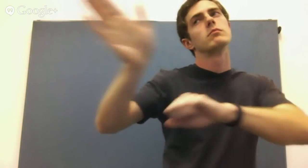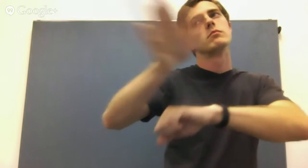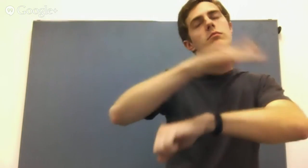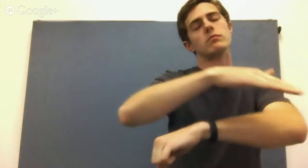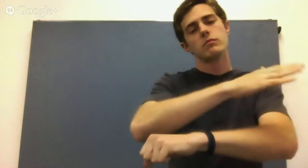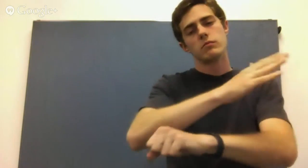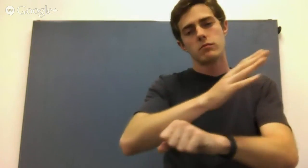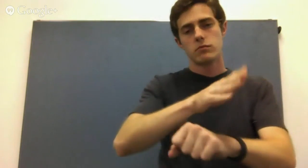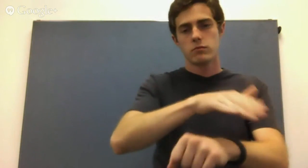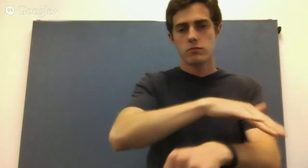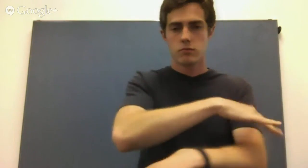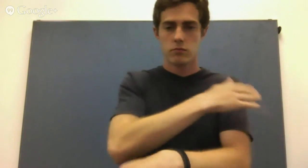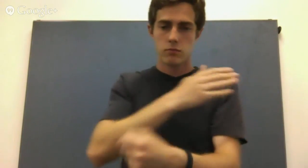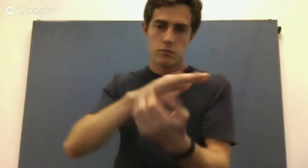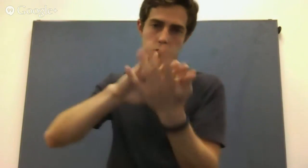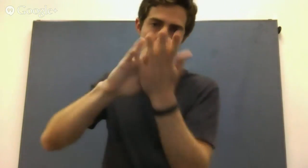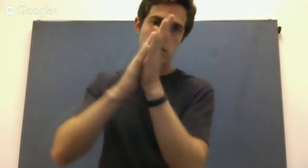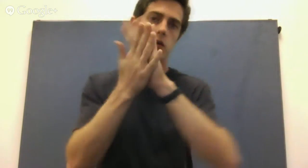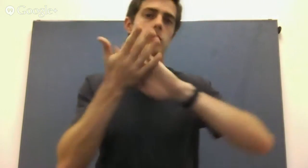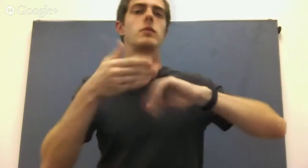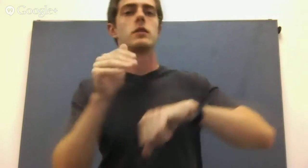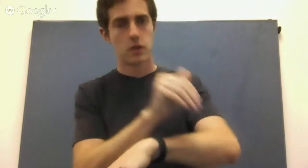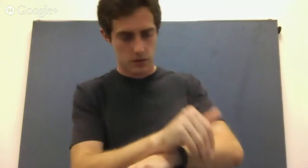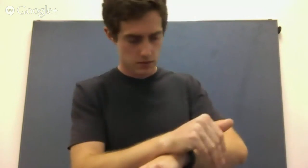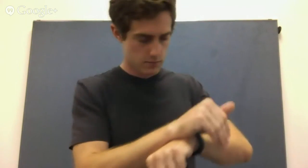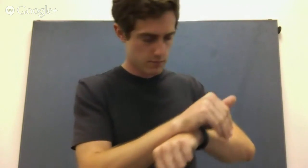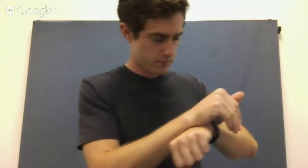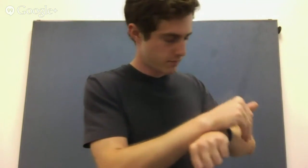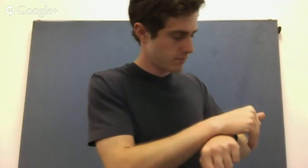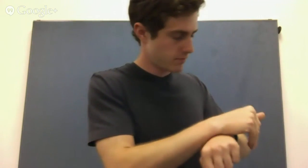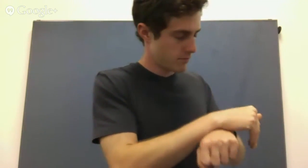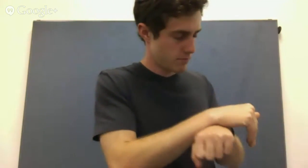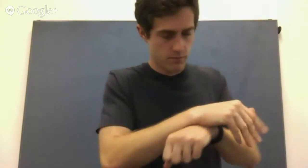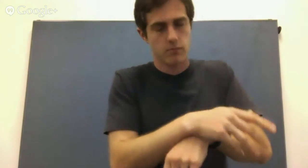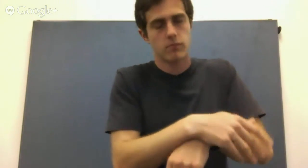lullaby, if I were the night.